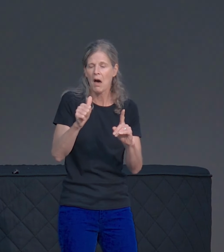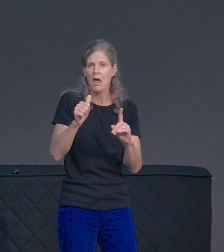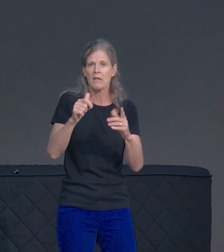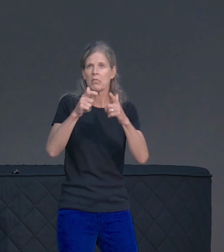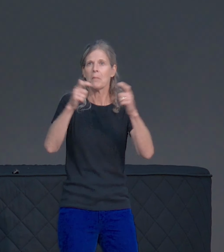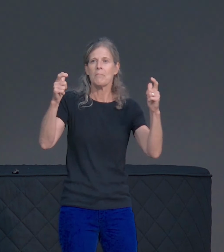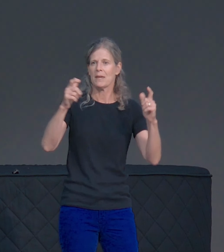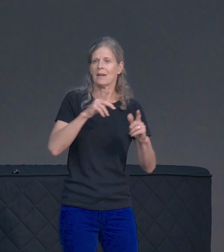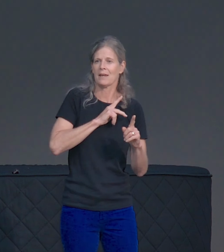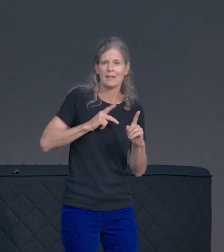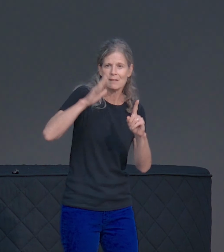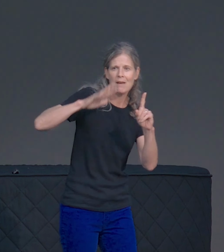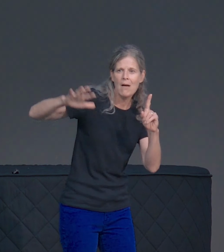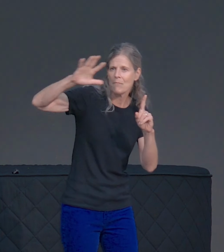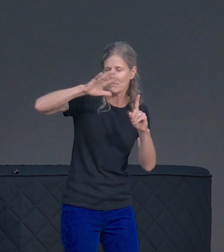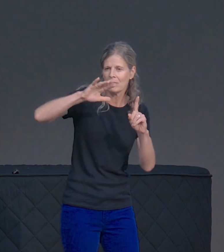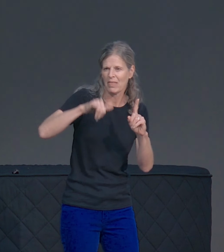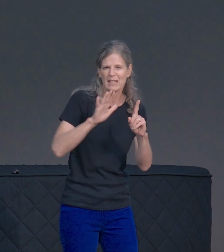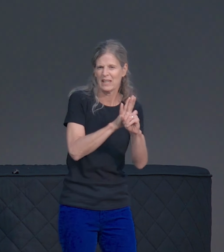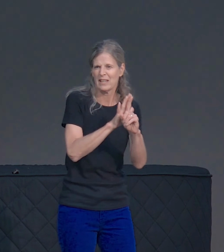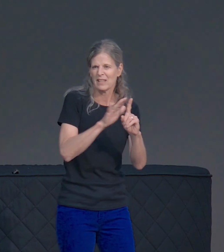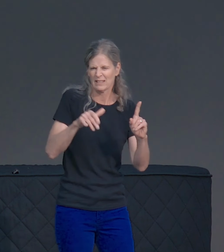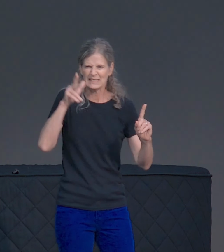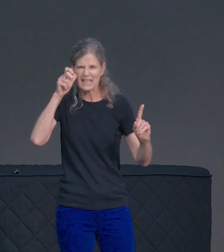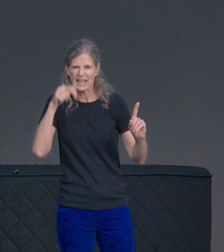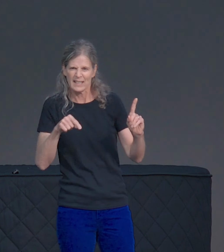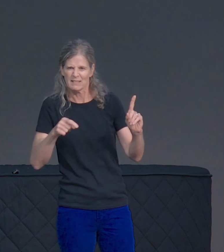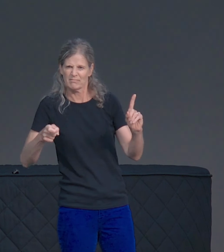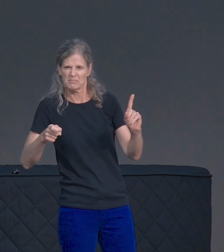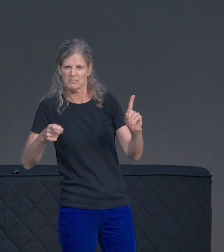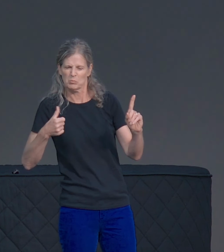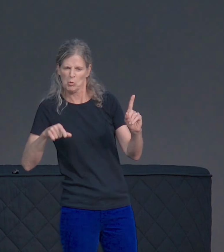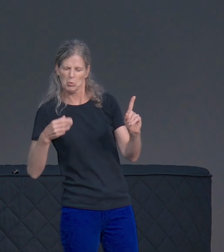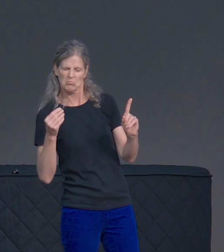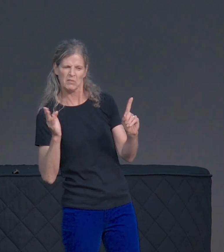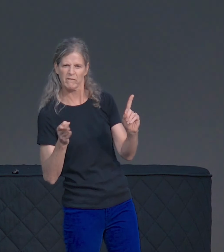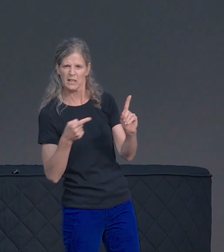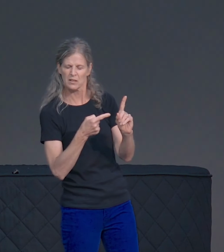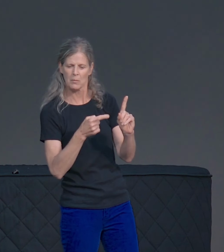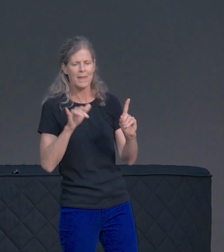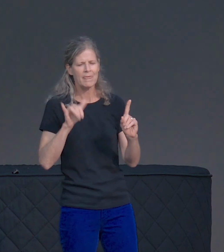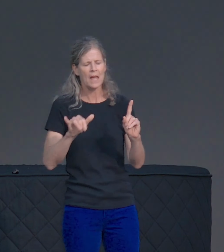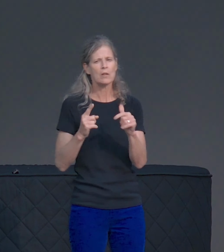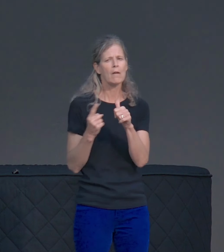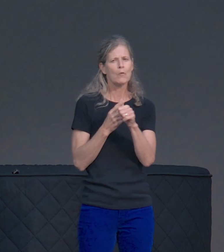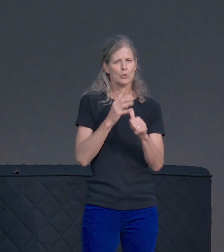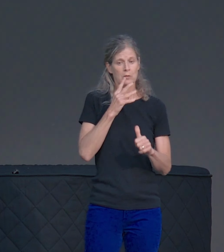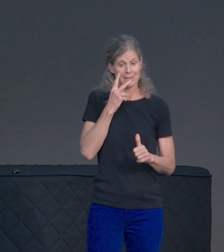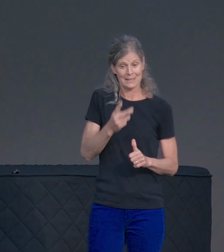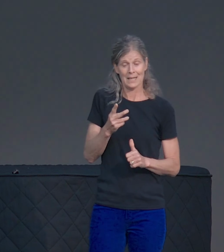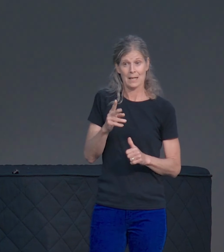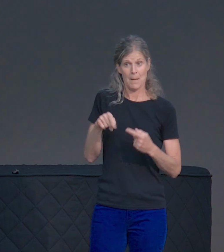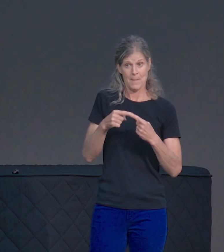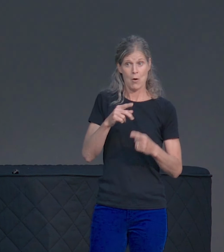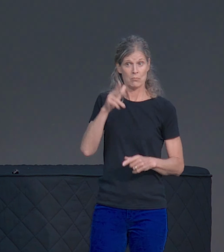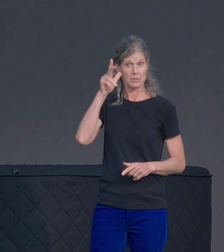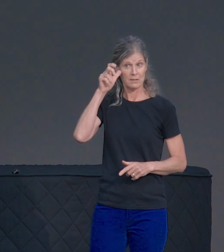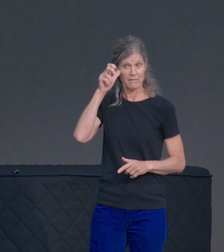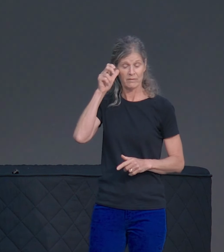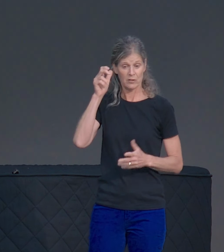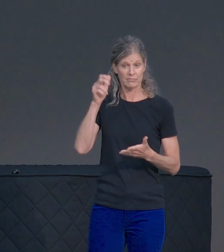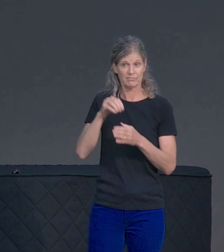Now, this is the first we've seen of this character, the devil, in the book of Matthew. But this character is not new to the pages